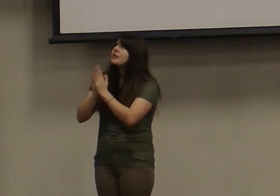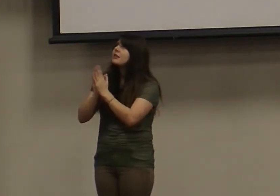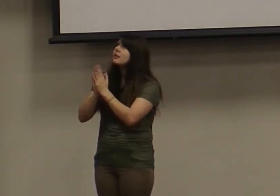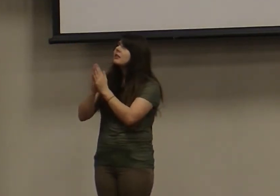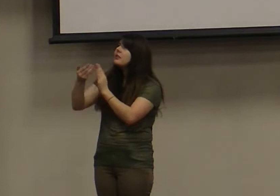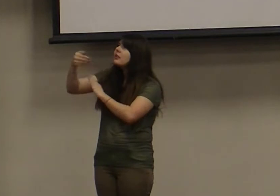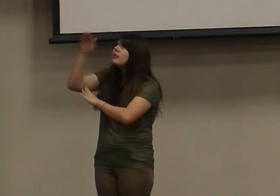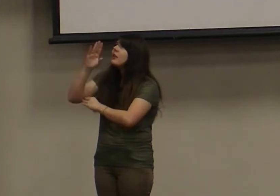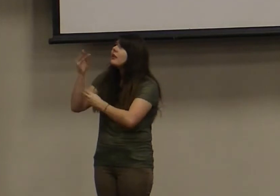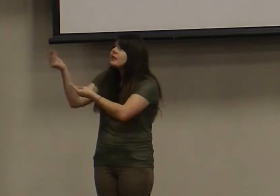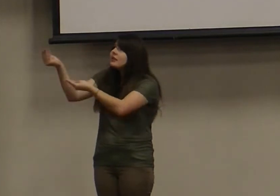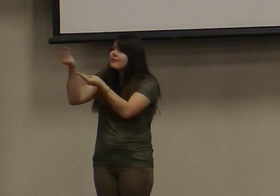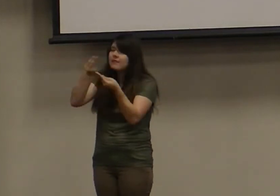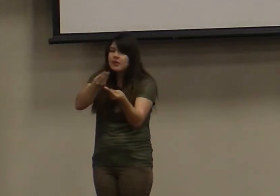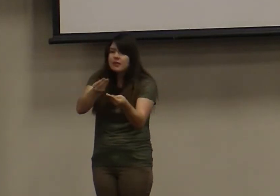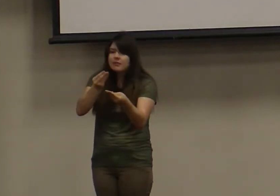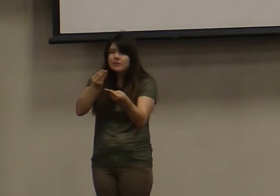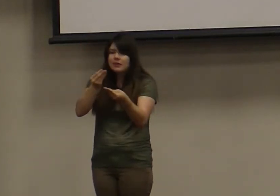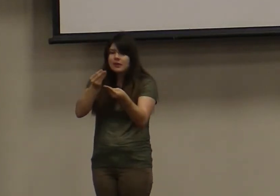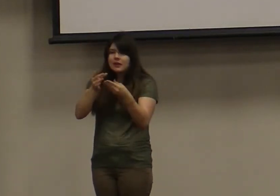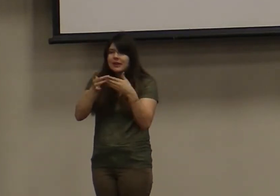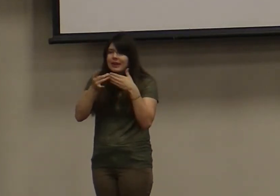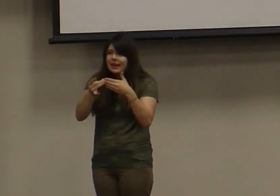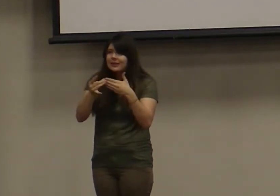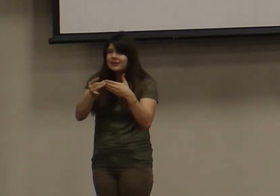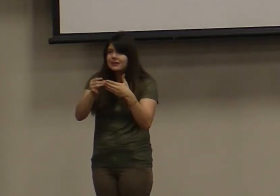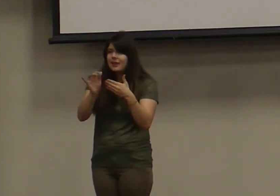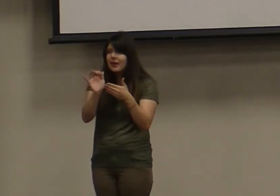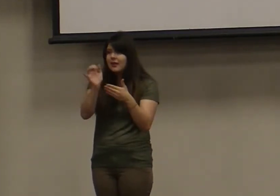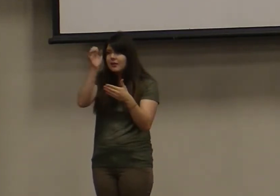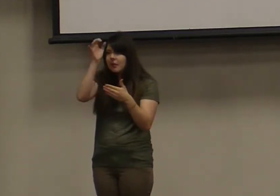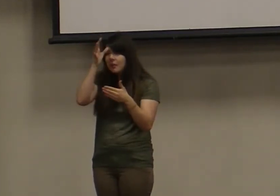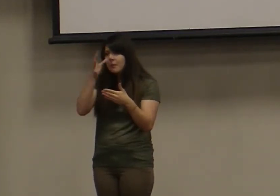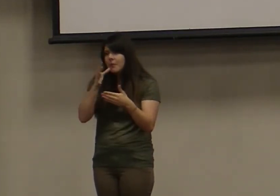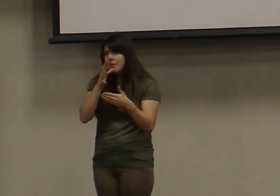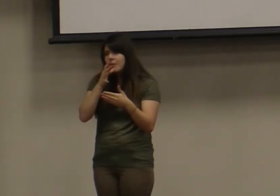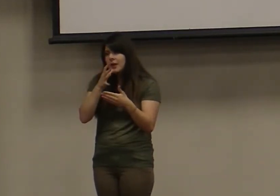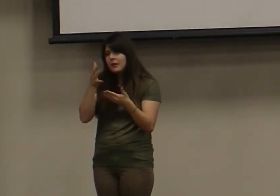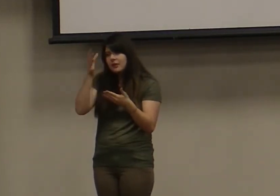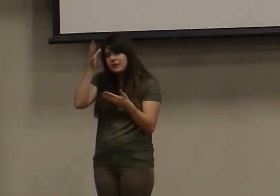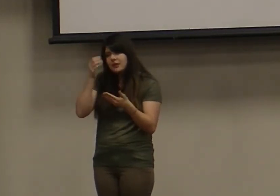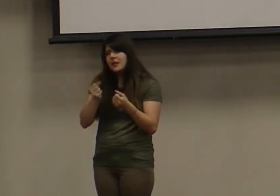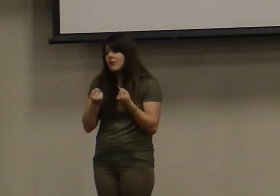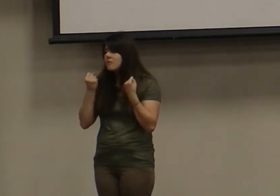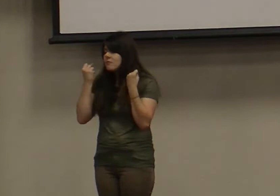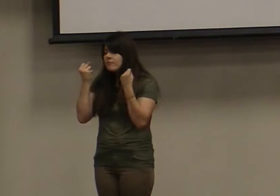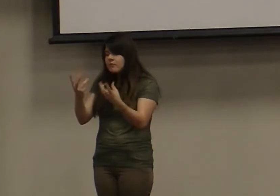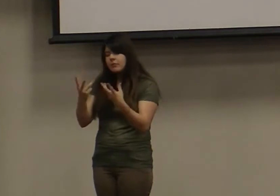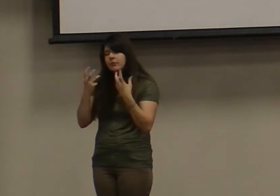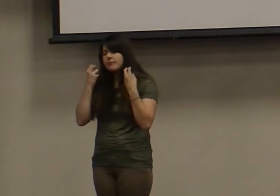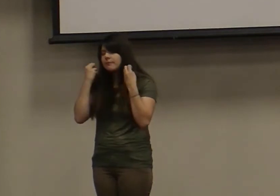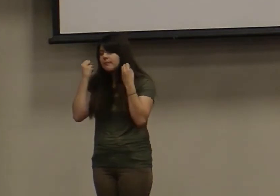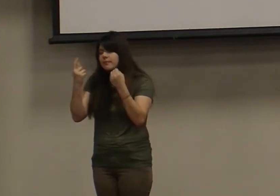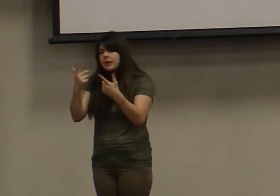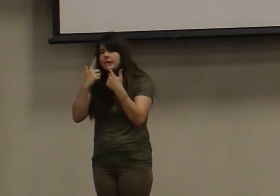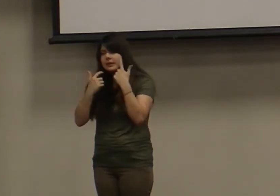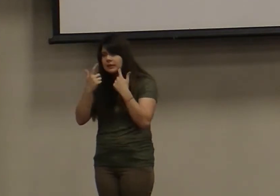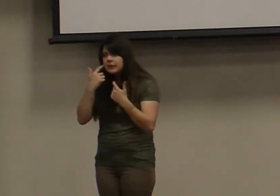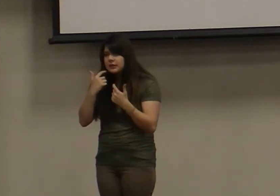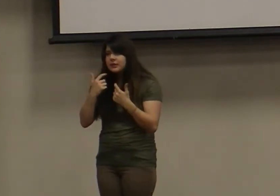give them guidance as parents. There were many tears. Tears of